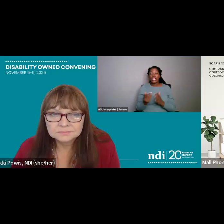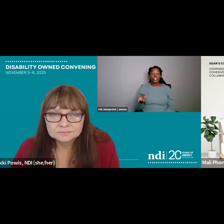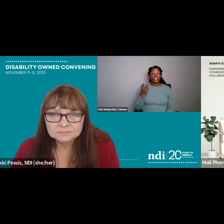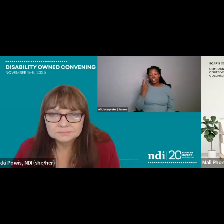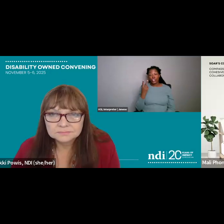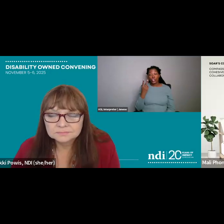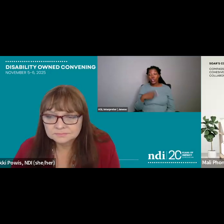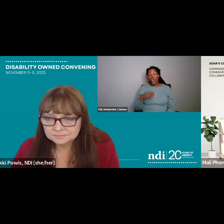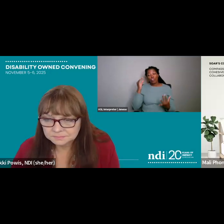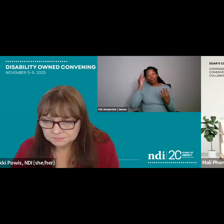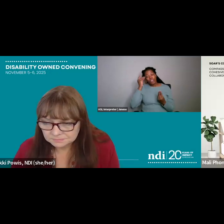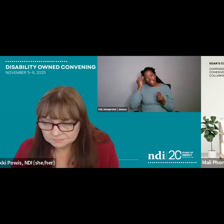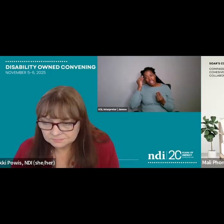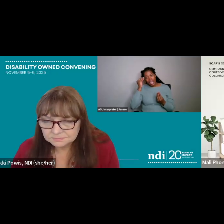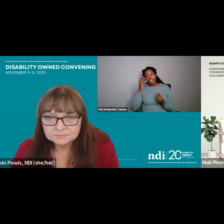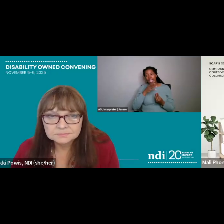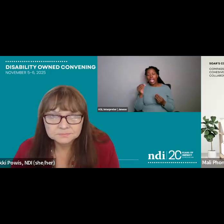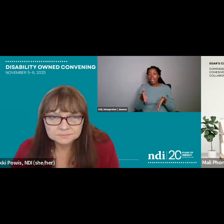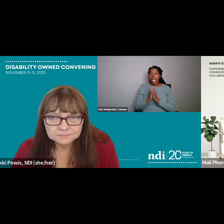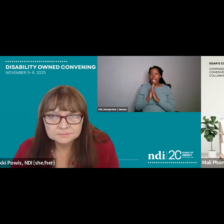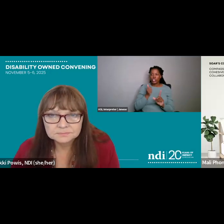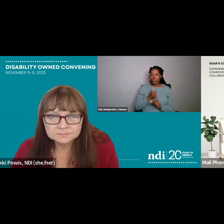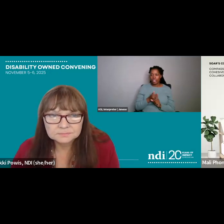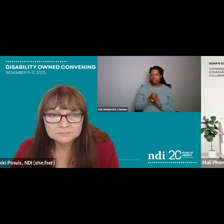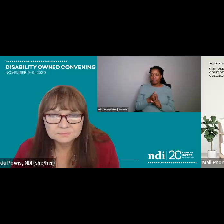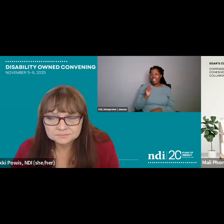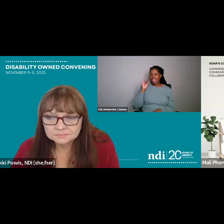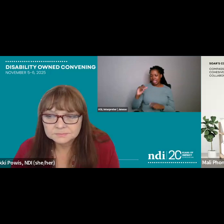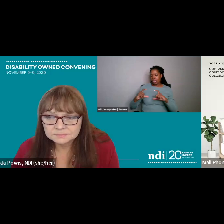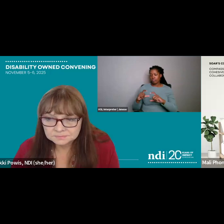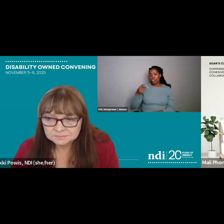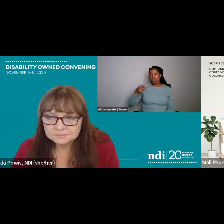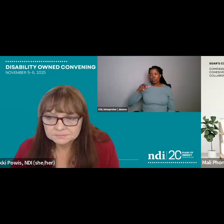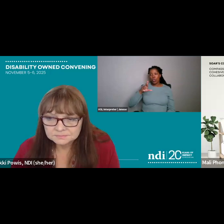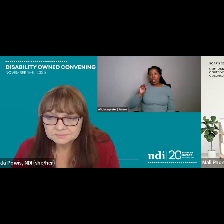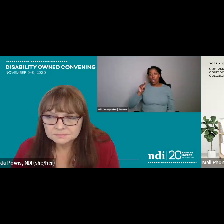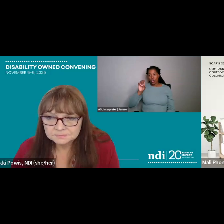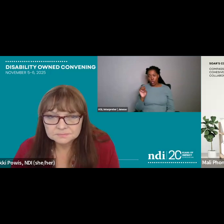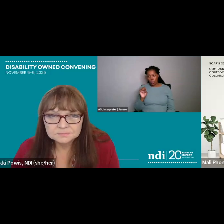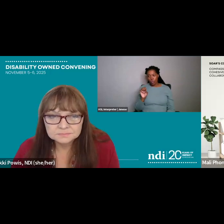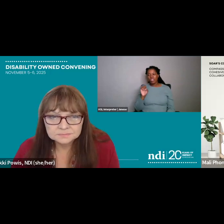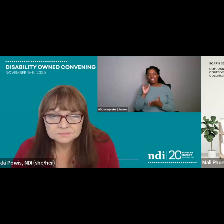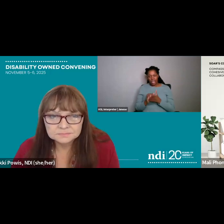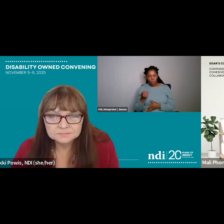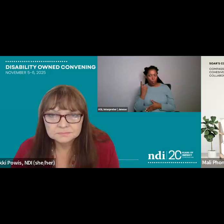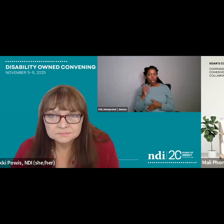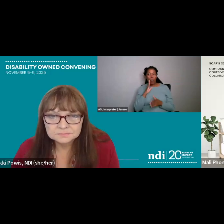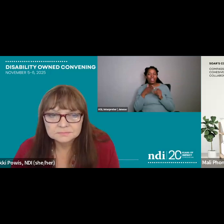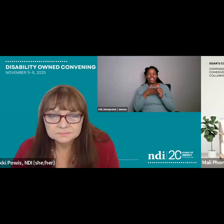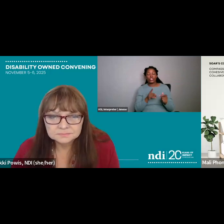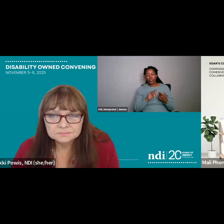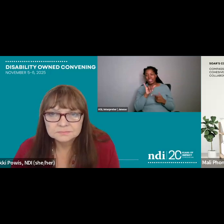2, reflect and ask yourself. That QR code is going to be the QR code that leads you to that